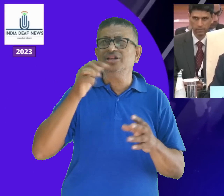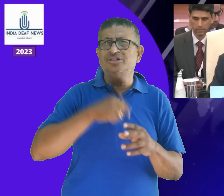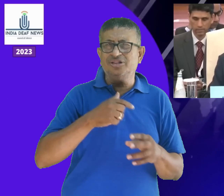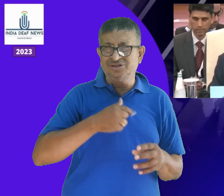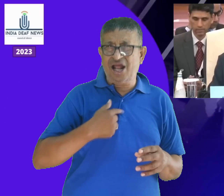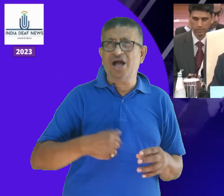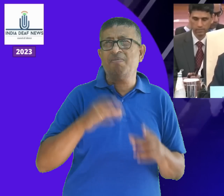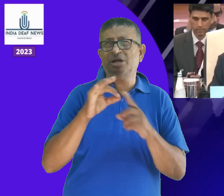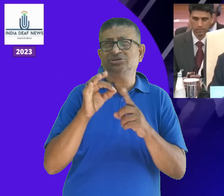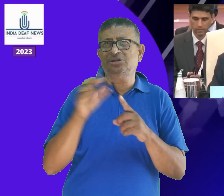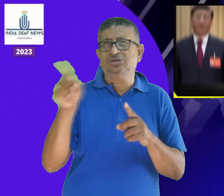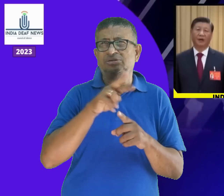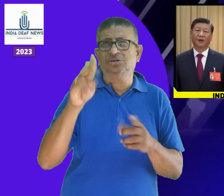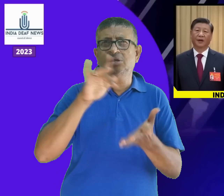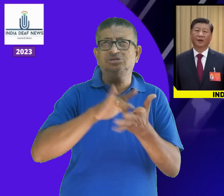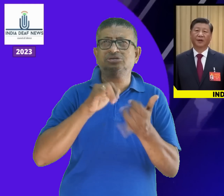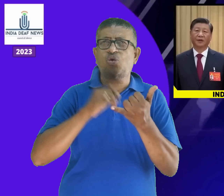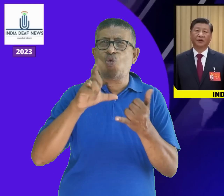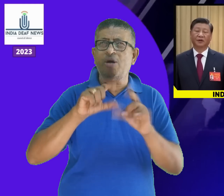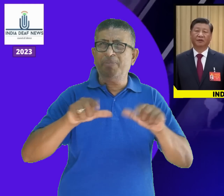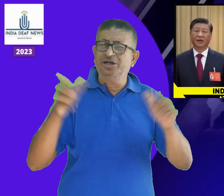in areas.